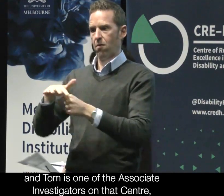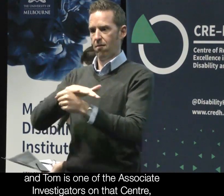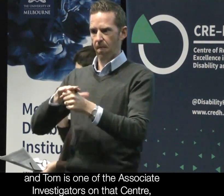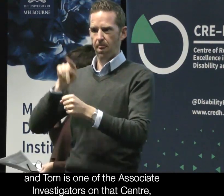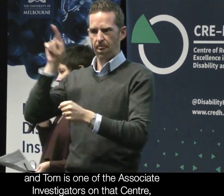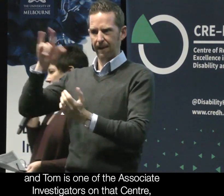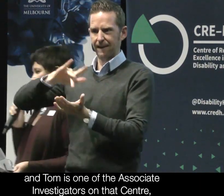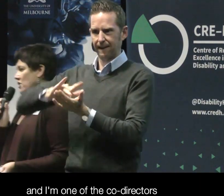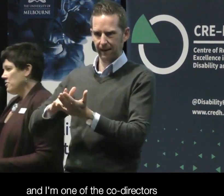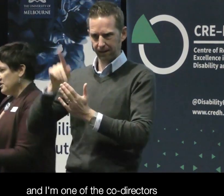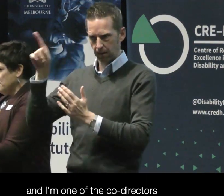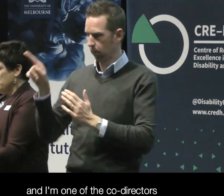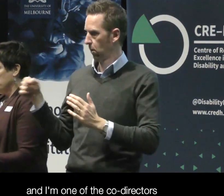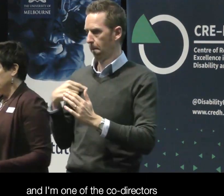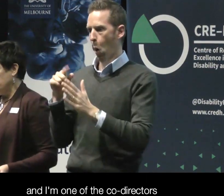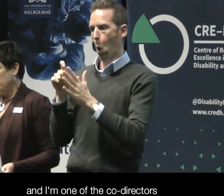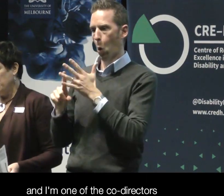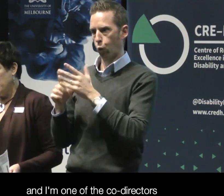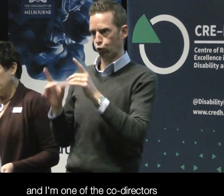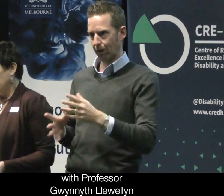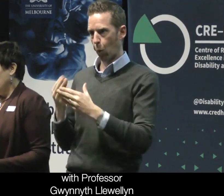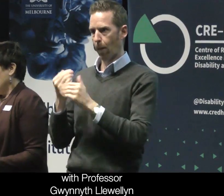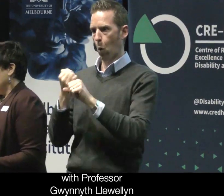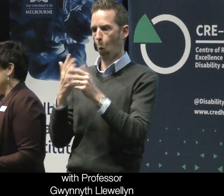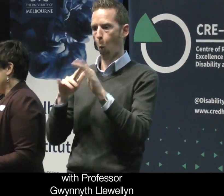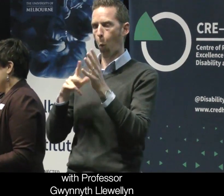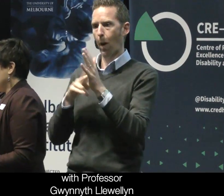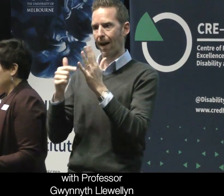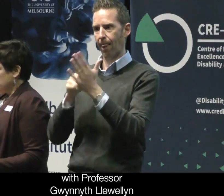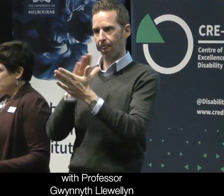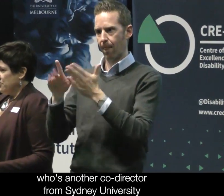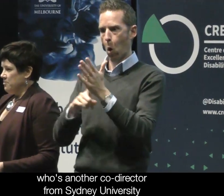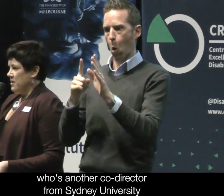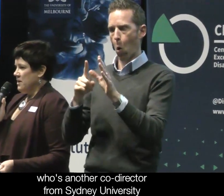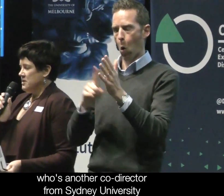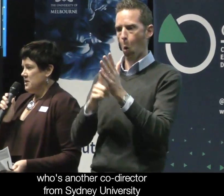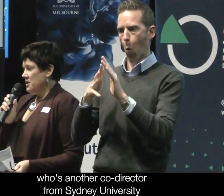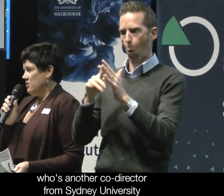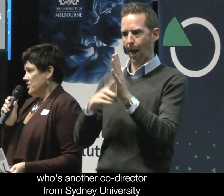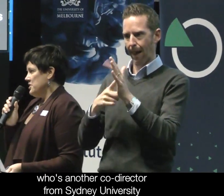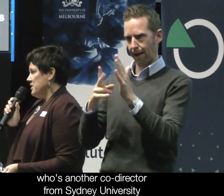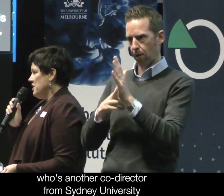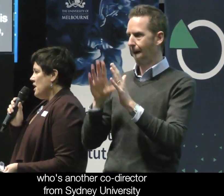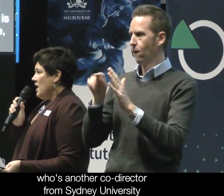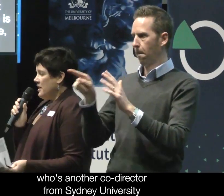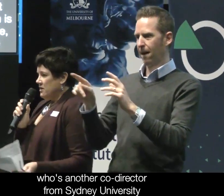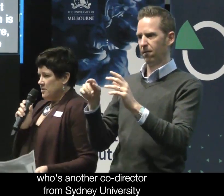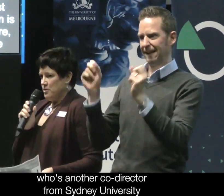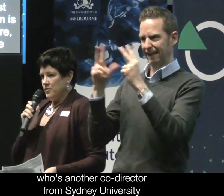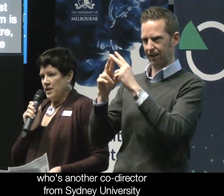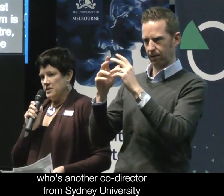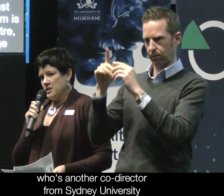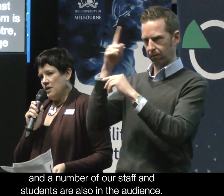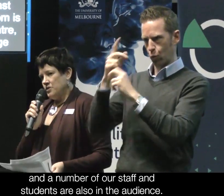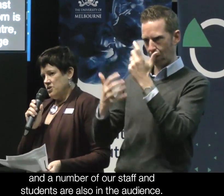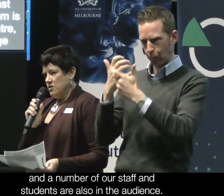centre, and I'm one of the co-directors with Gwyneth Llewellyn, who's another co-director from Sydney University, and a number